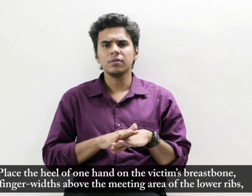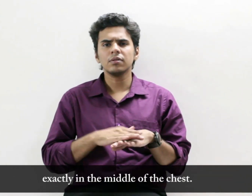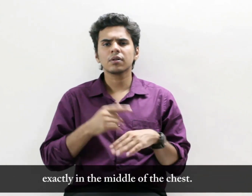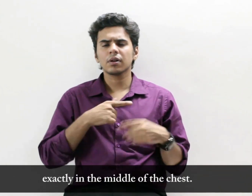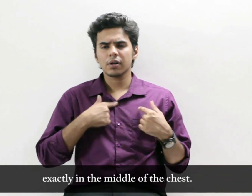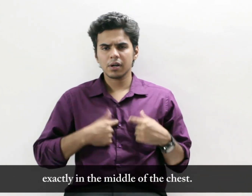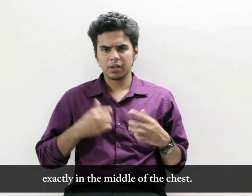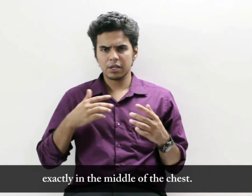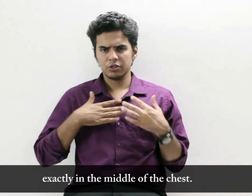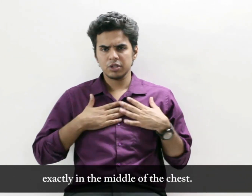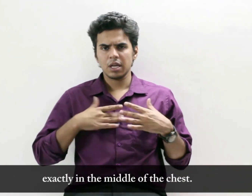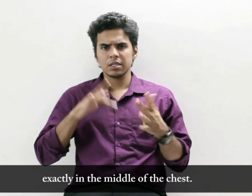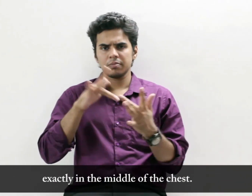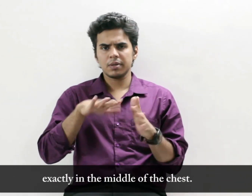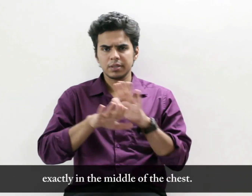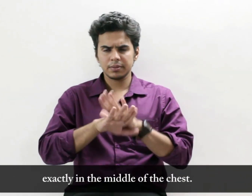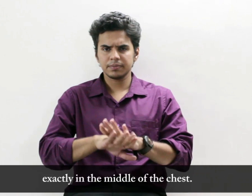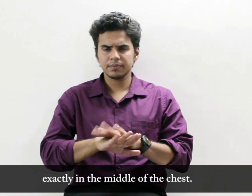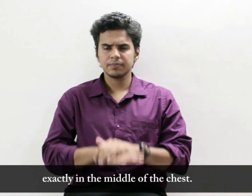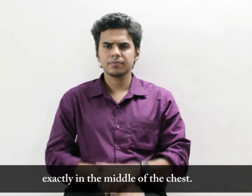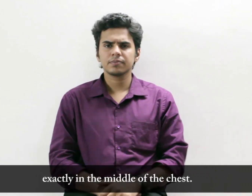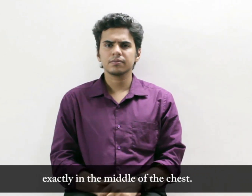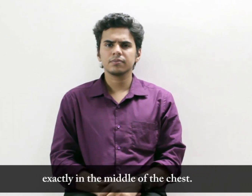lower ribs, exactly in the middle of the chest.